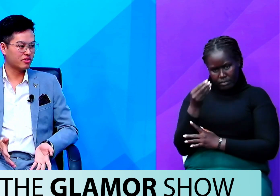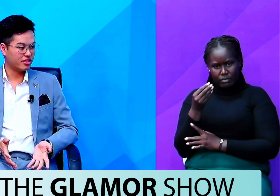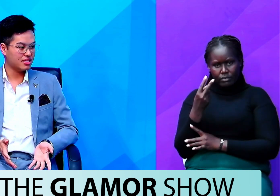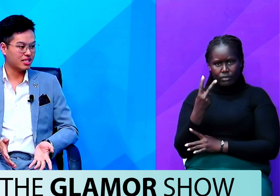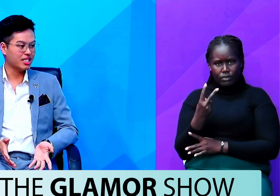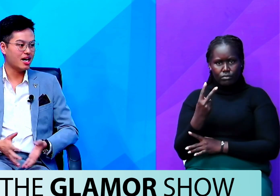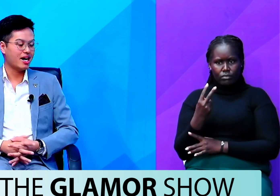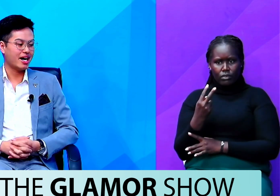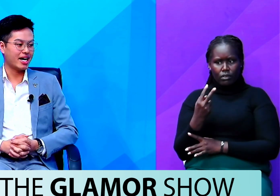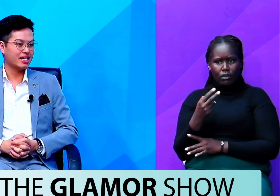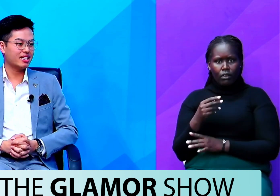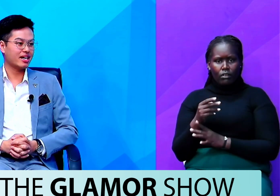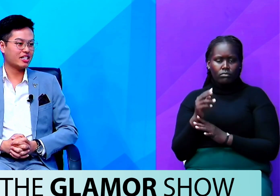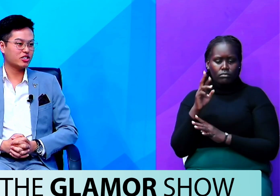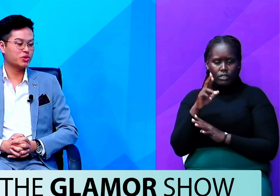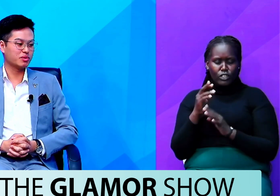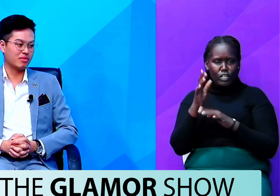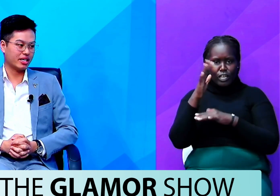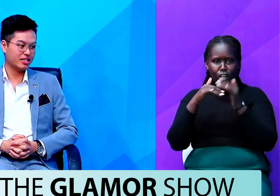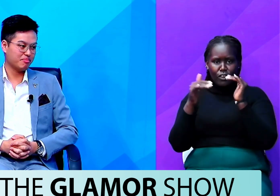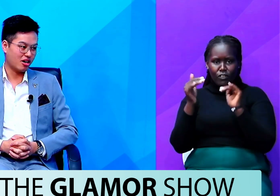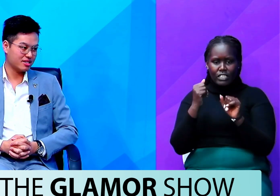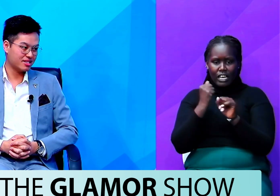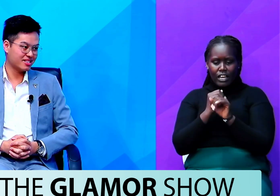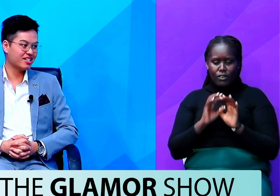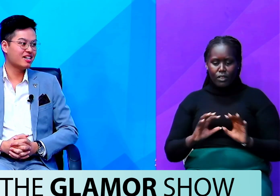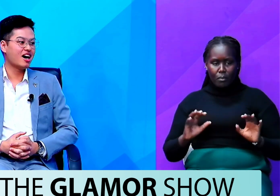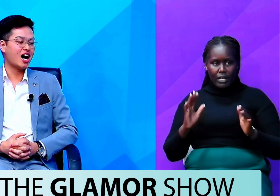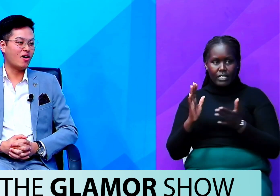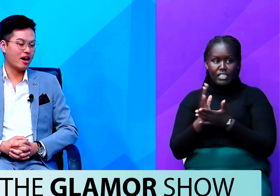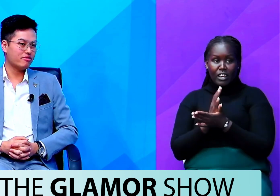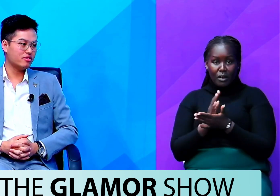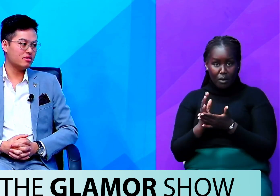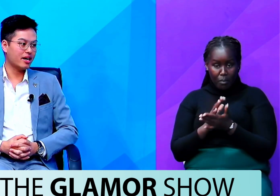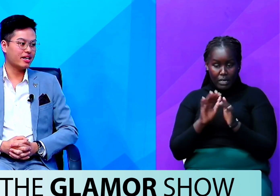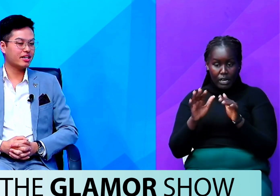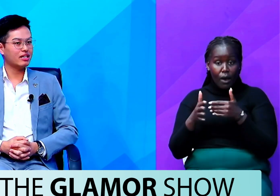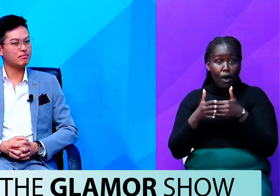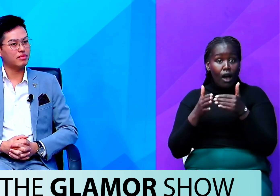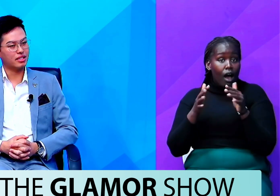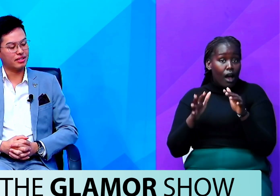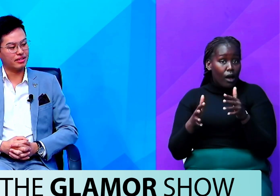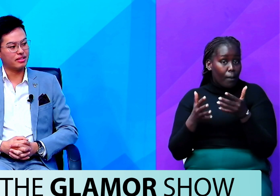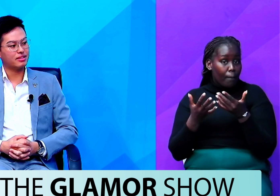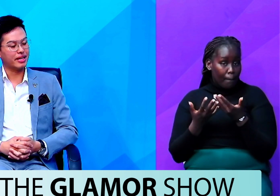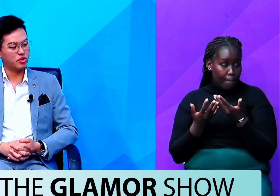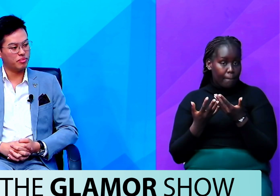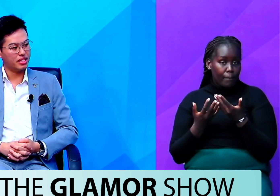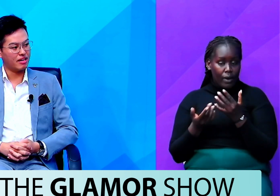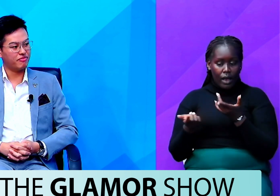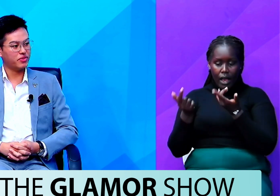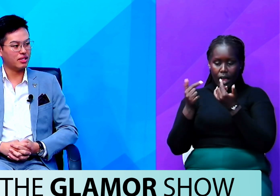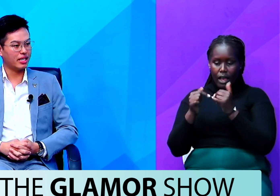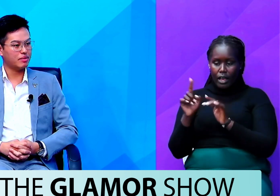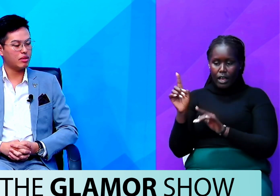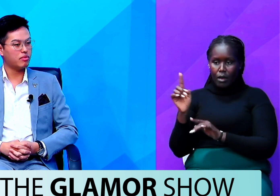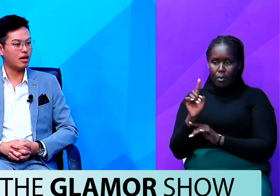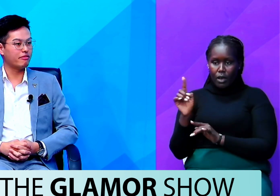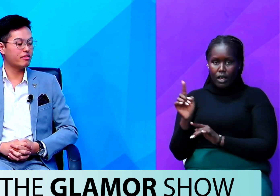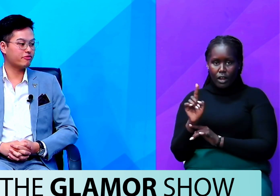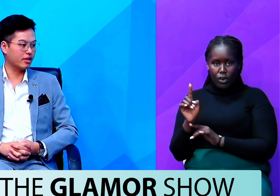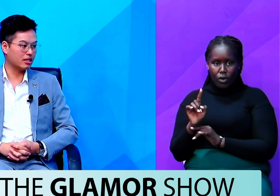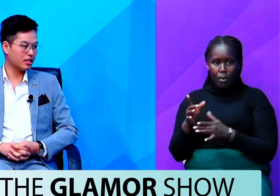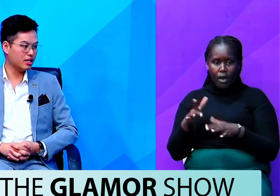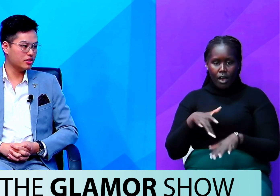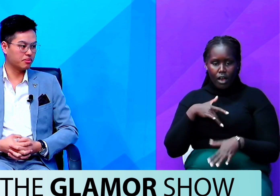in university. I didn't actually do the marketing part. However, I came in Nairobi, I feel like people are